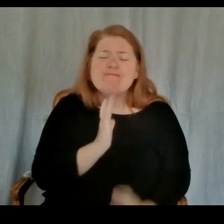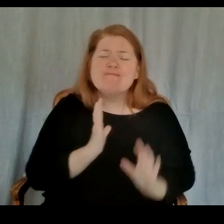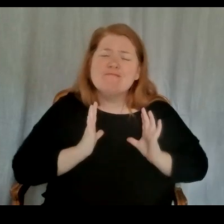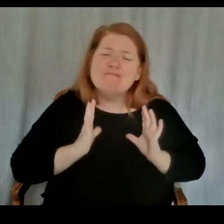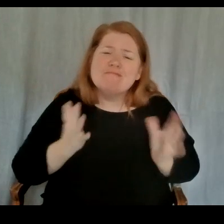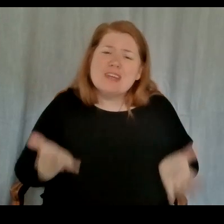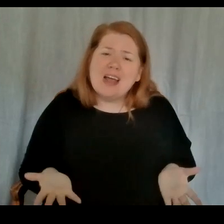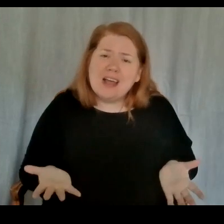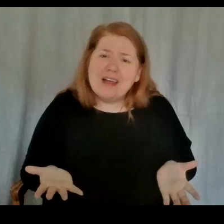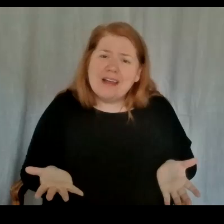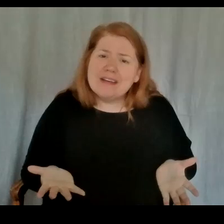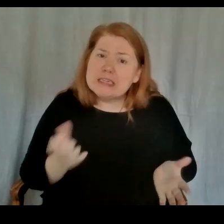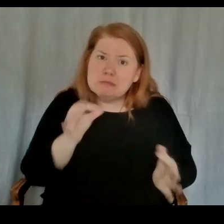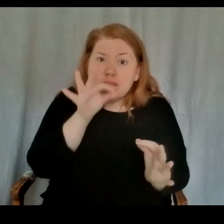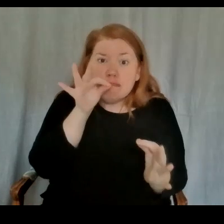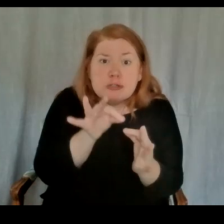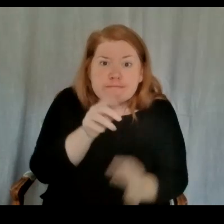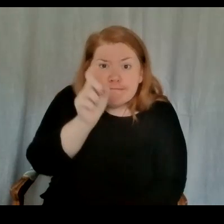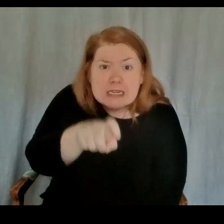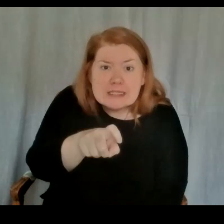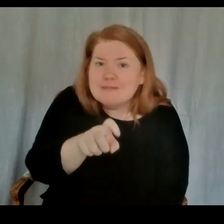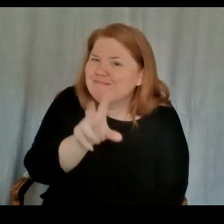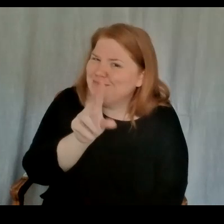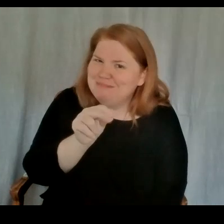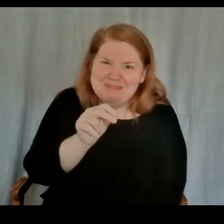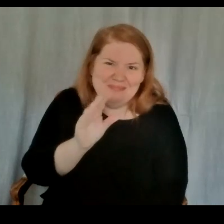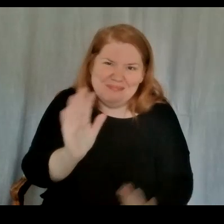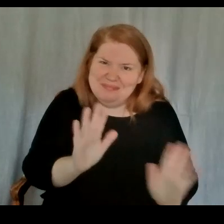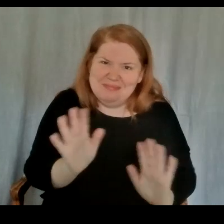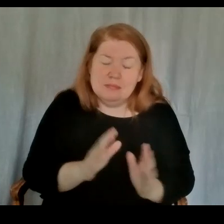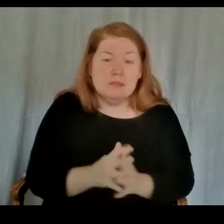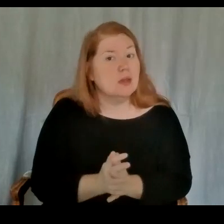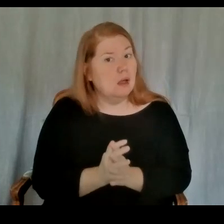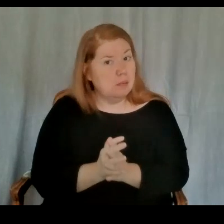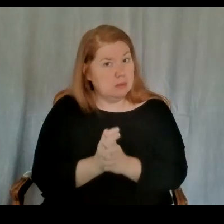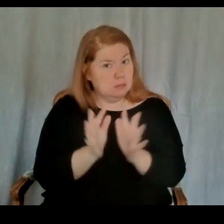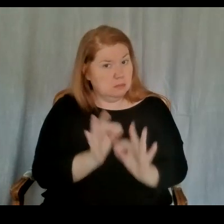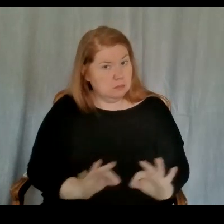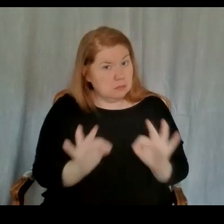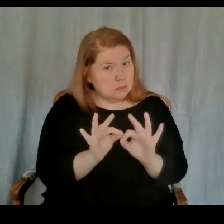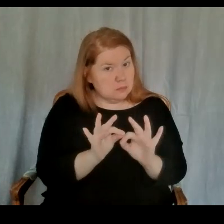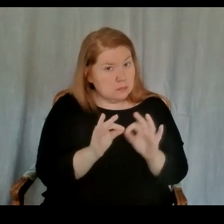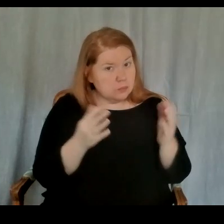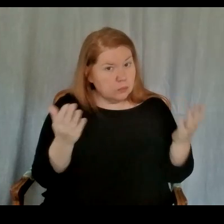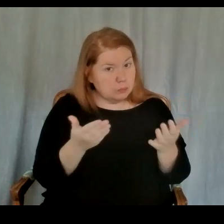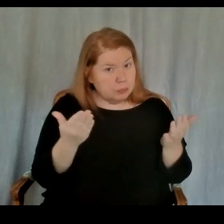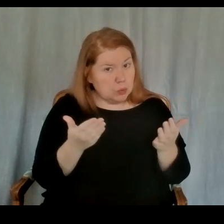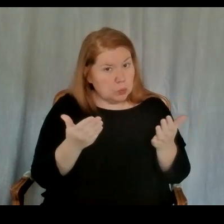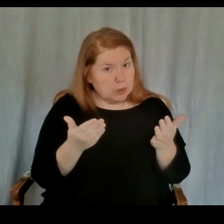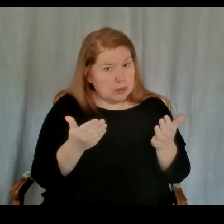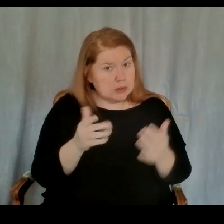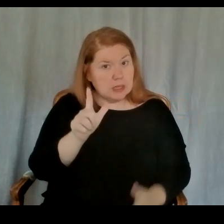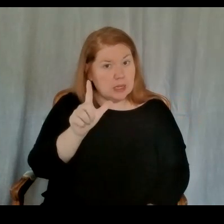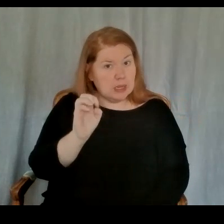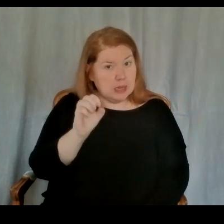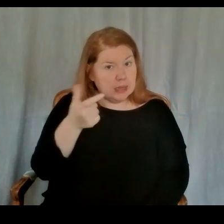It doesn't have to be perfect. I do need to draw how many legs though? How many legs does a ladybug have?